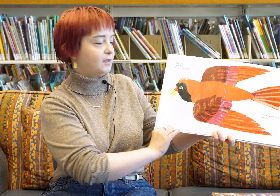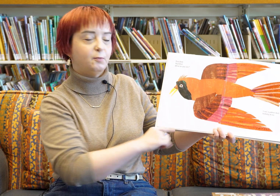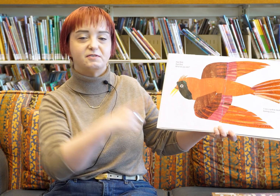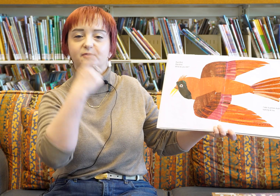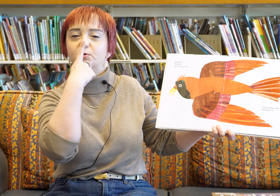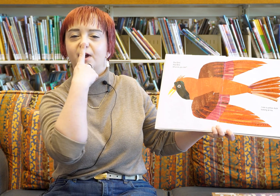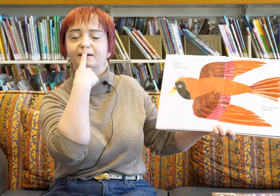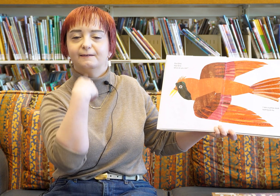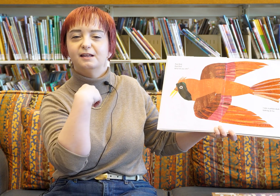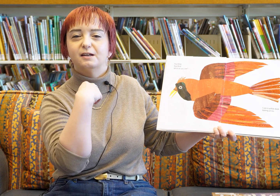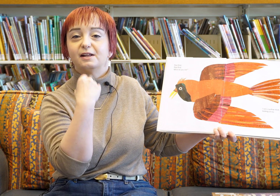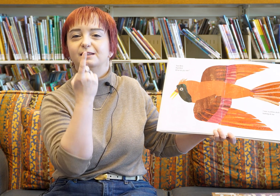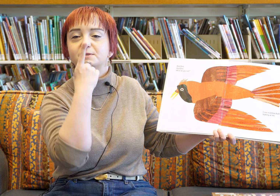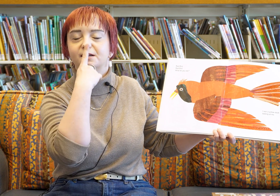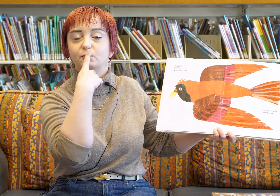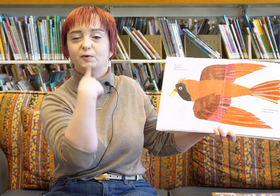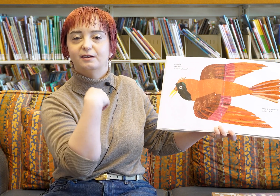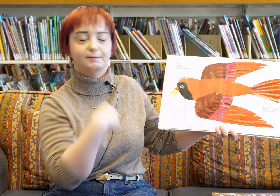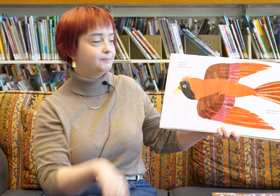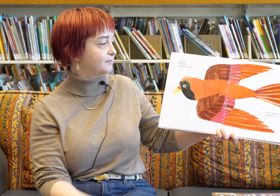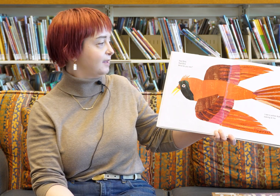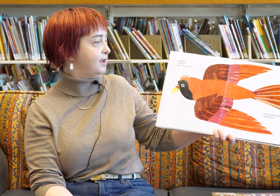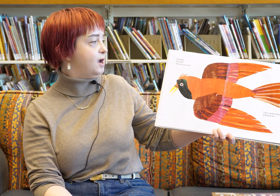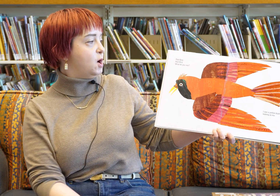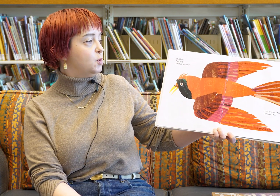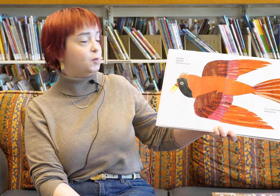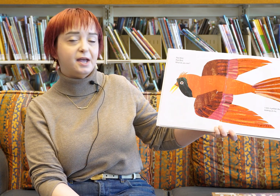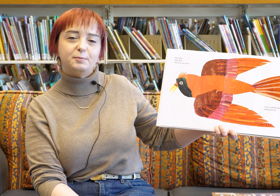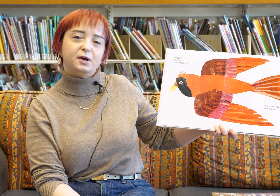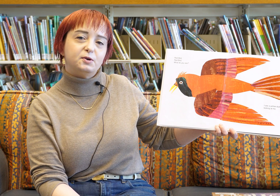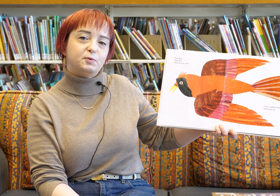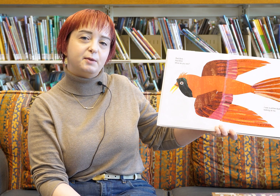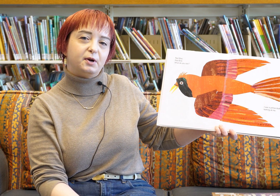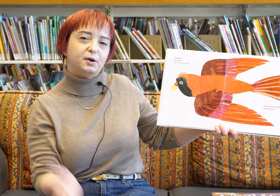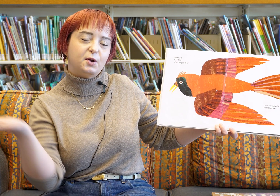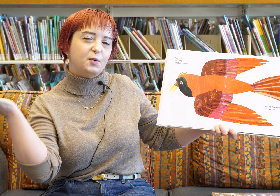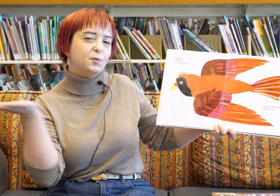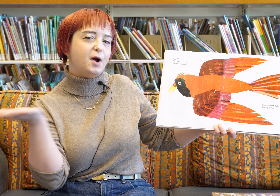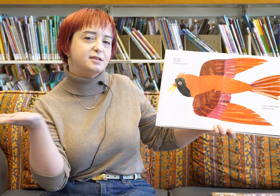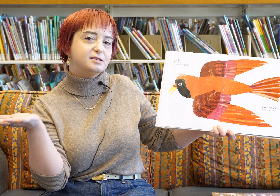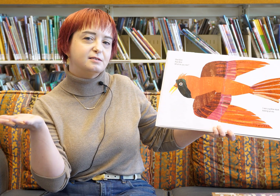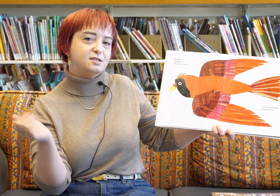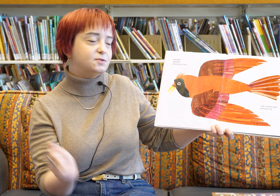We have a sign for red. Think of like lipstick, red. Red bird, what do you